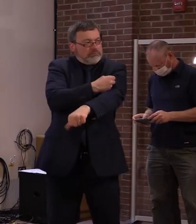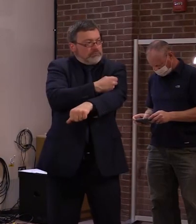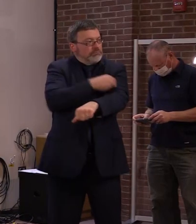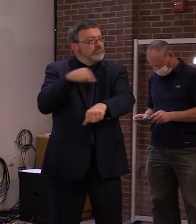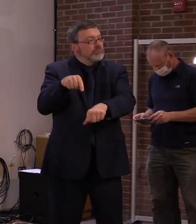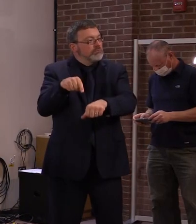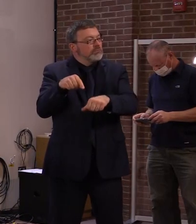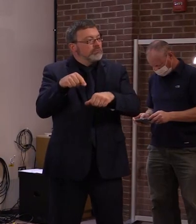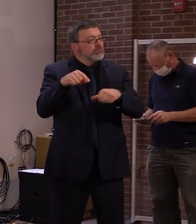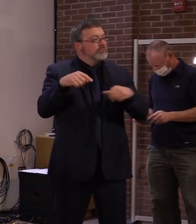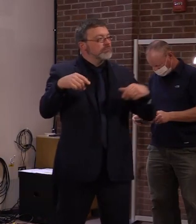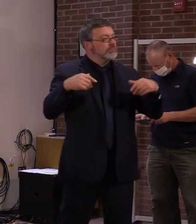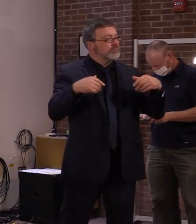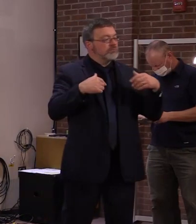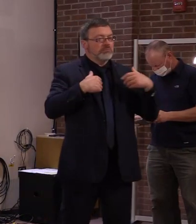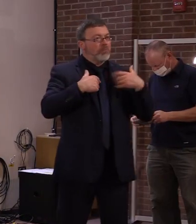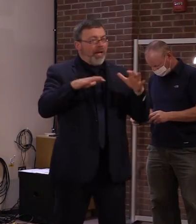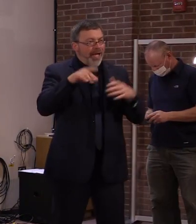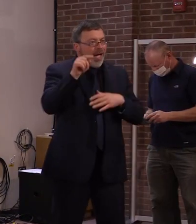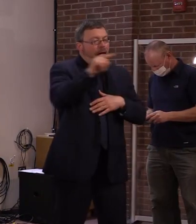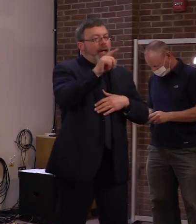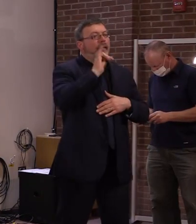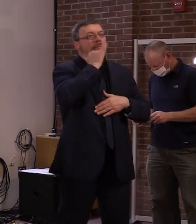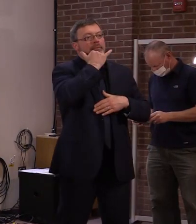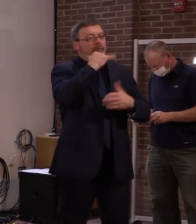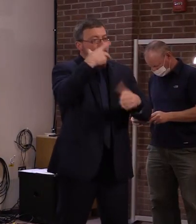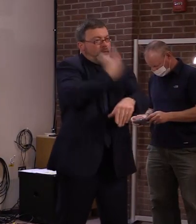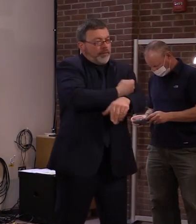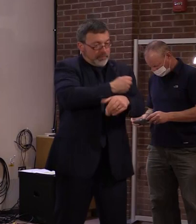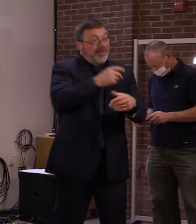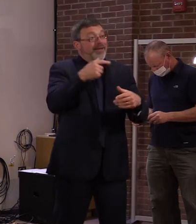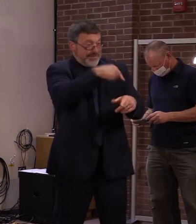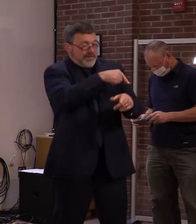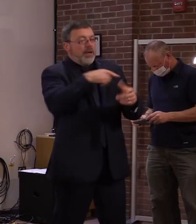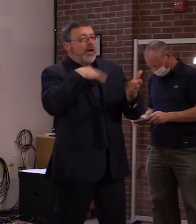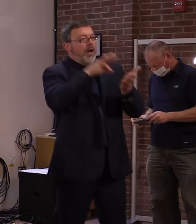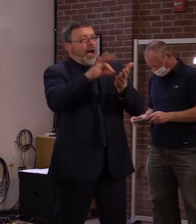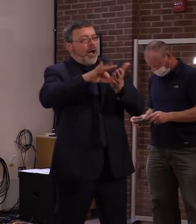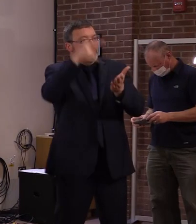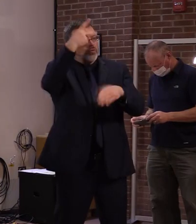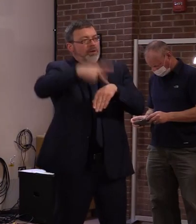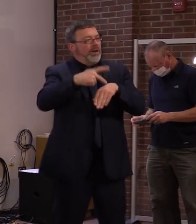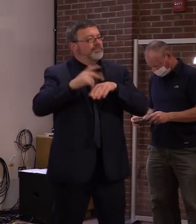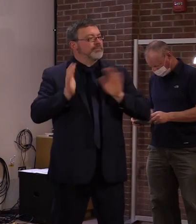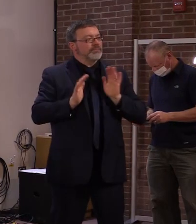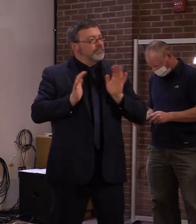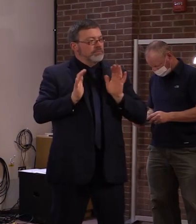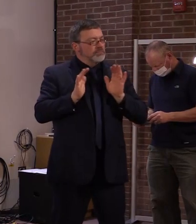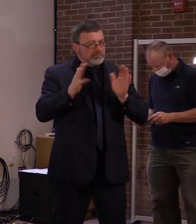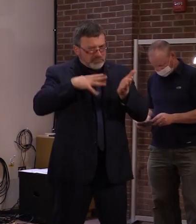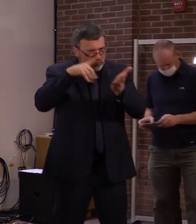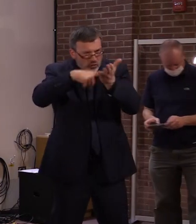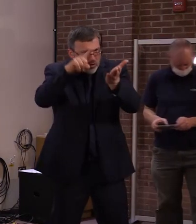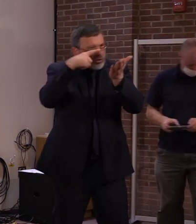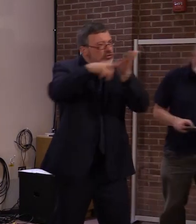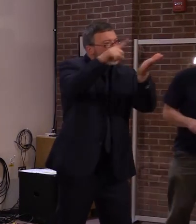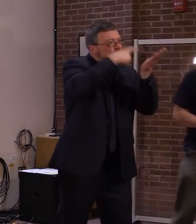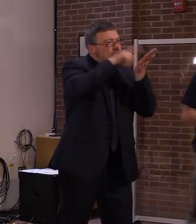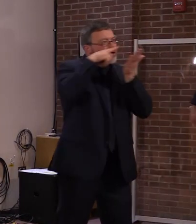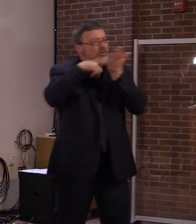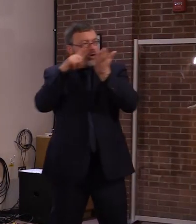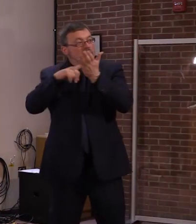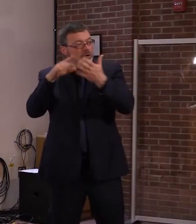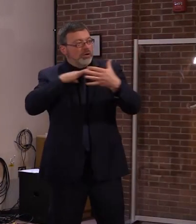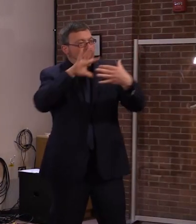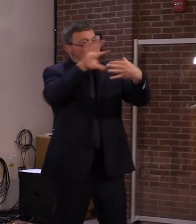dose category and some undercounting in the booster dose category. So still working on that. We've gotten some good information from the CDC. But what we do